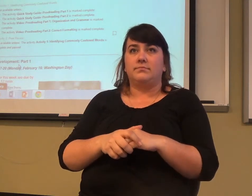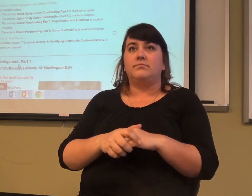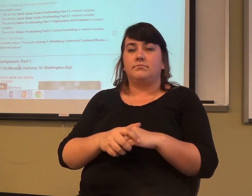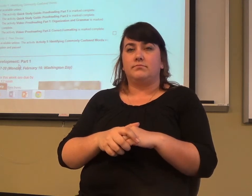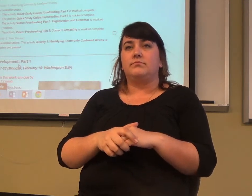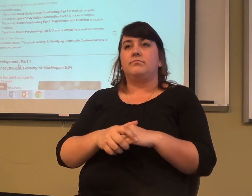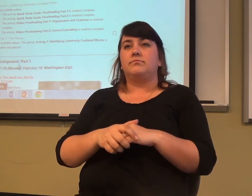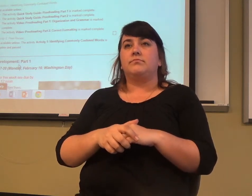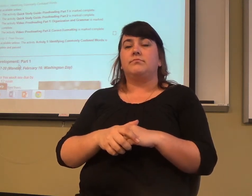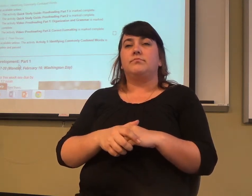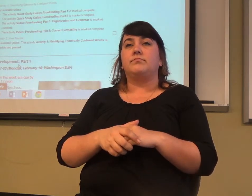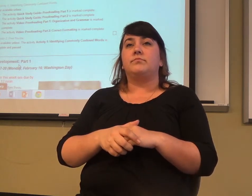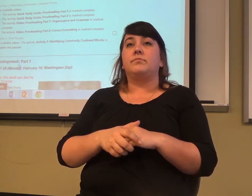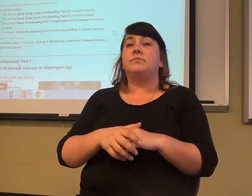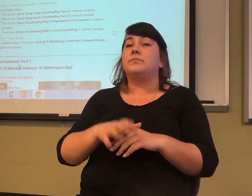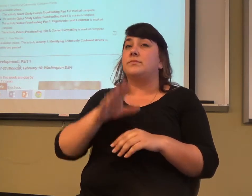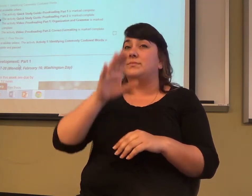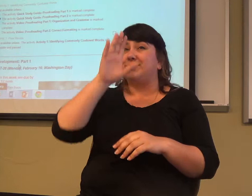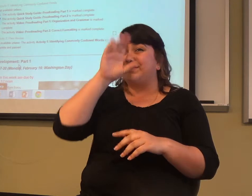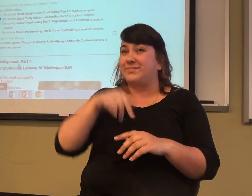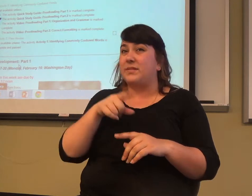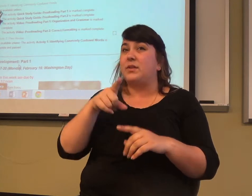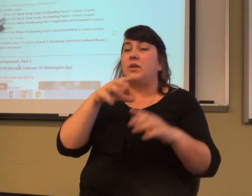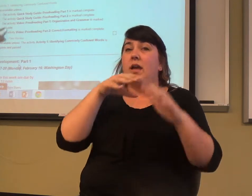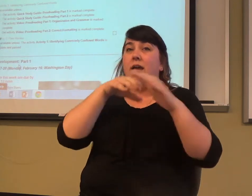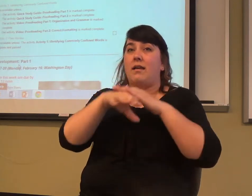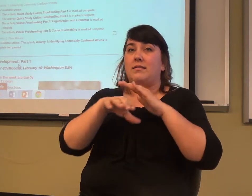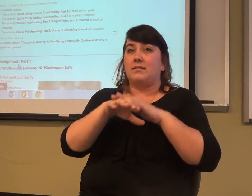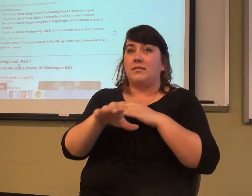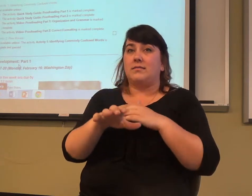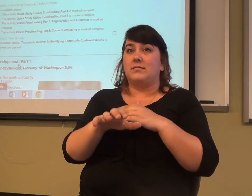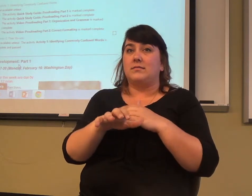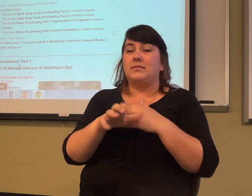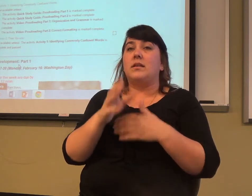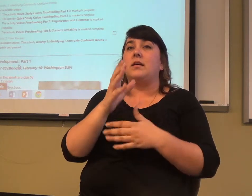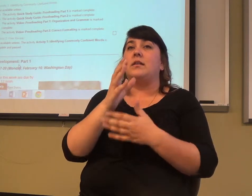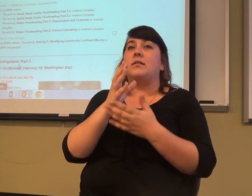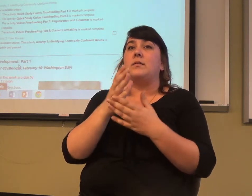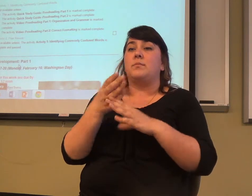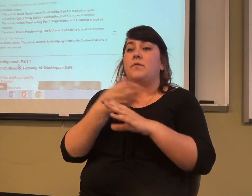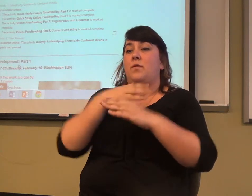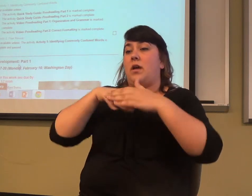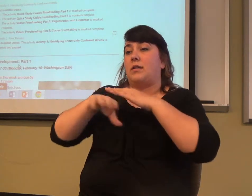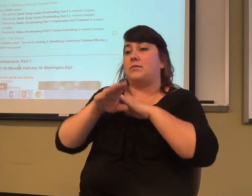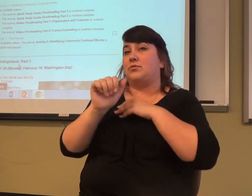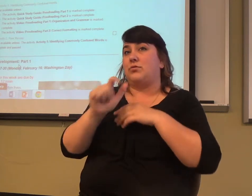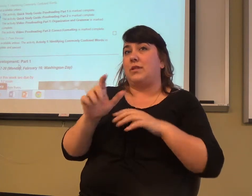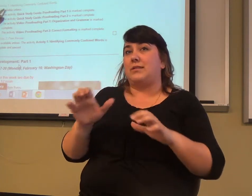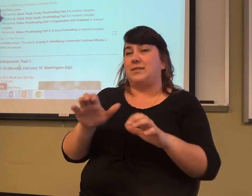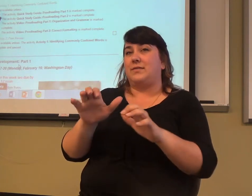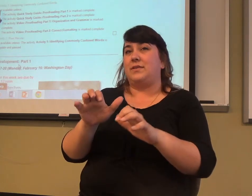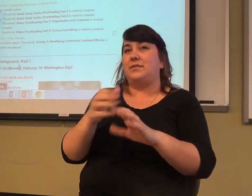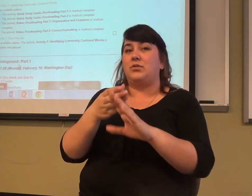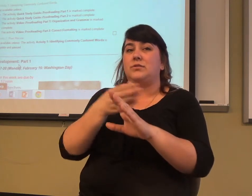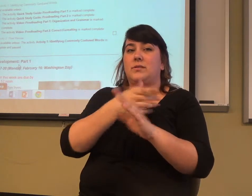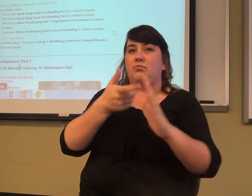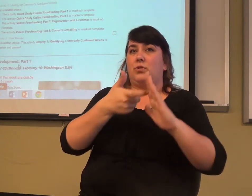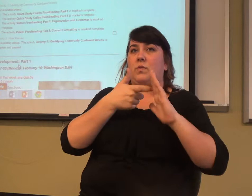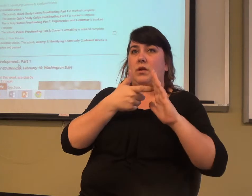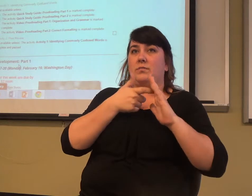Please know that you will not be able to access these activities until certain criteria are met. So you can't even click on activity 1 until you've done